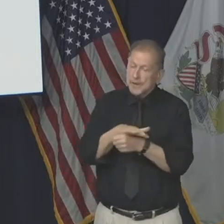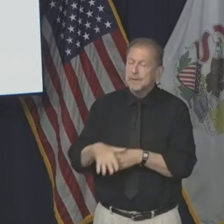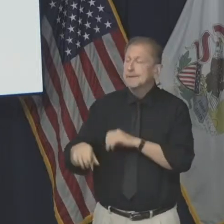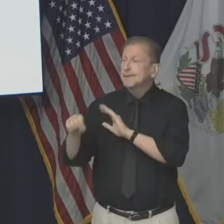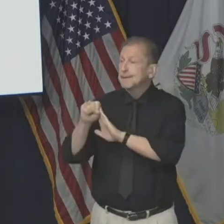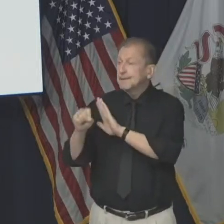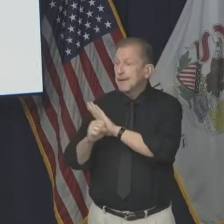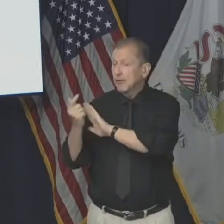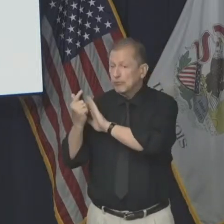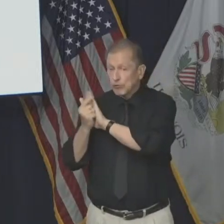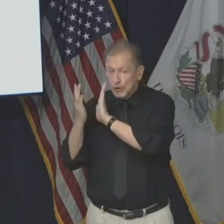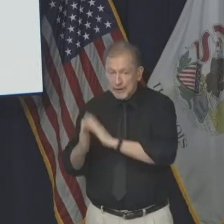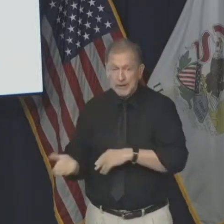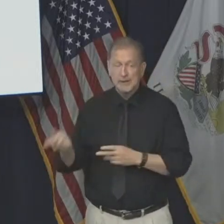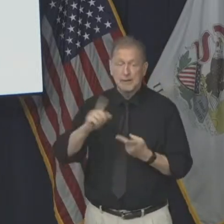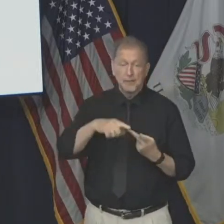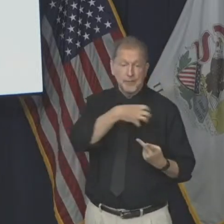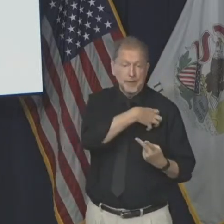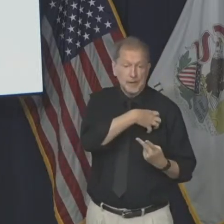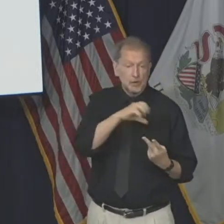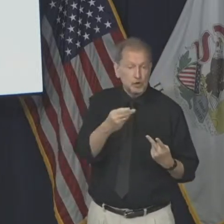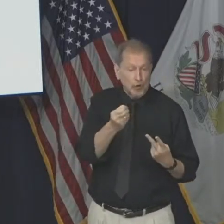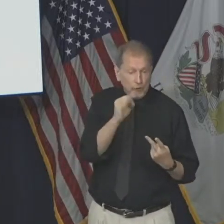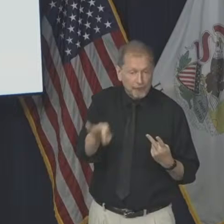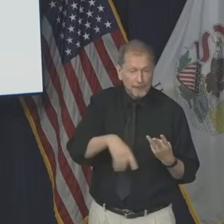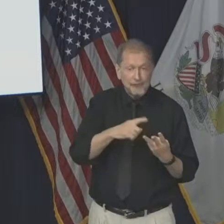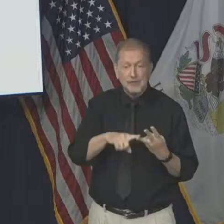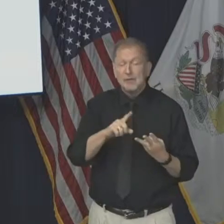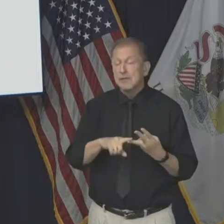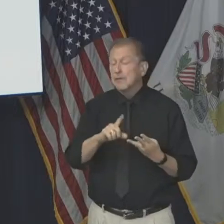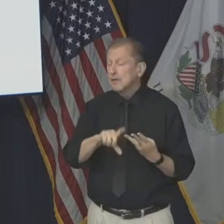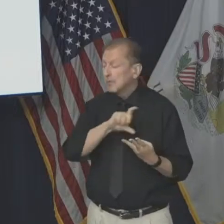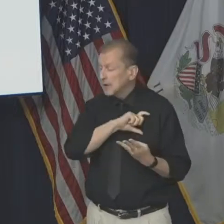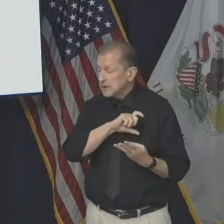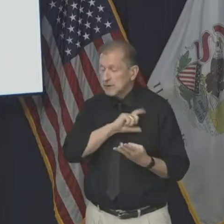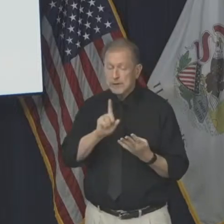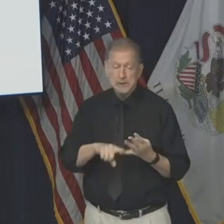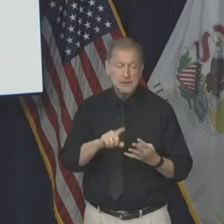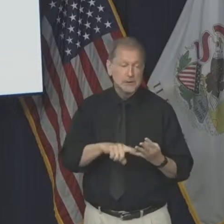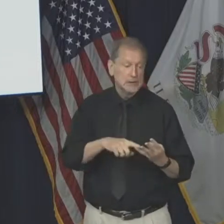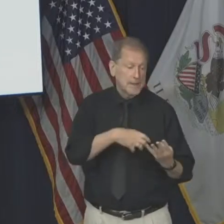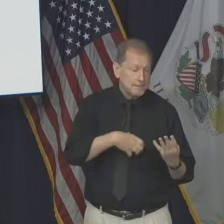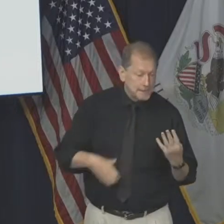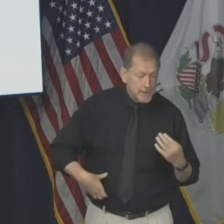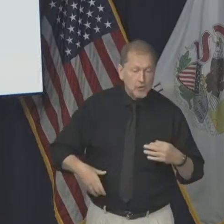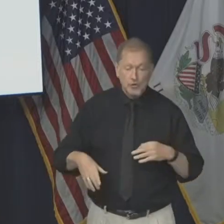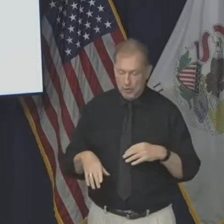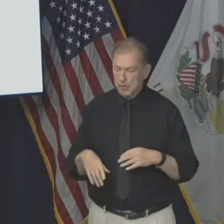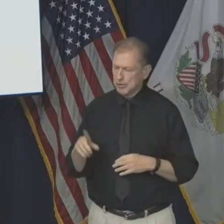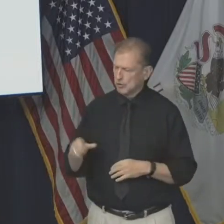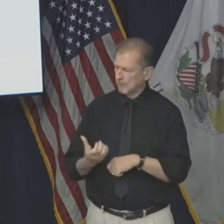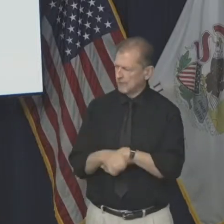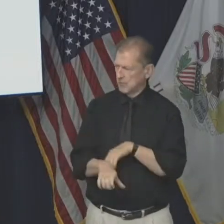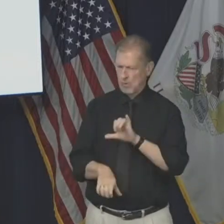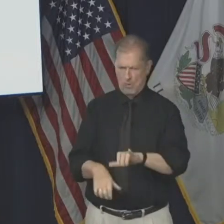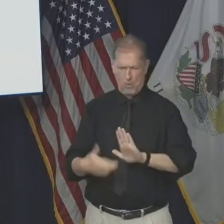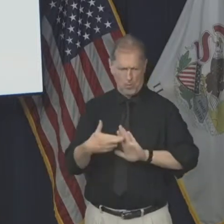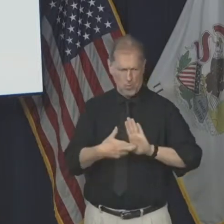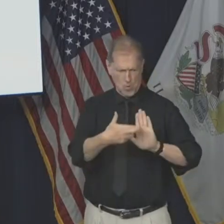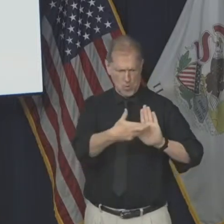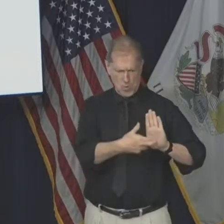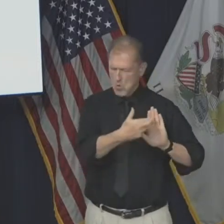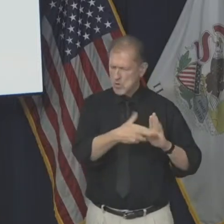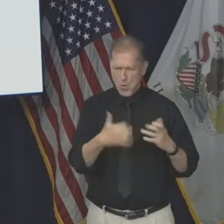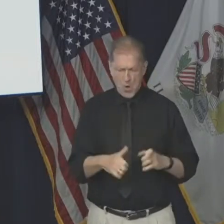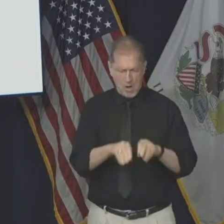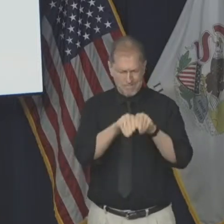attorneys, sheriffs, law enforcement, elected leaders, to enforce the rules here so that we don't end up with